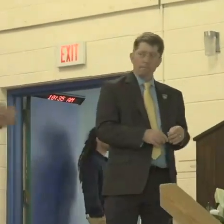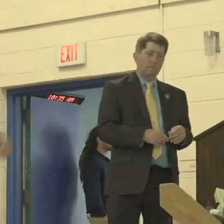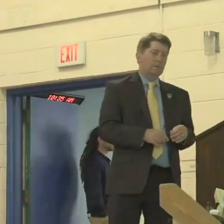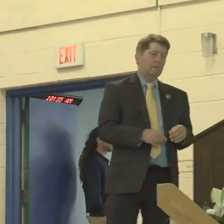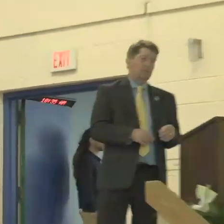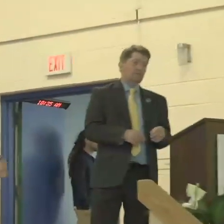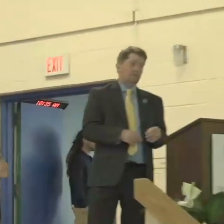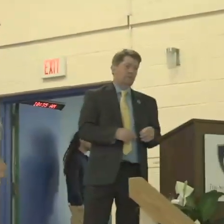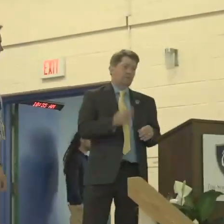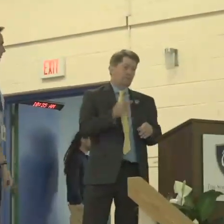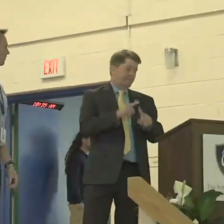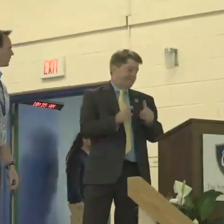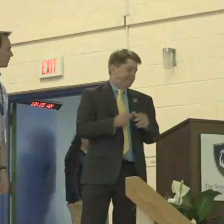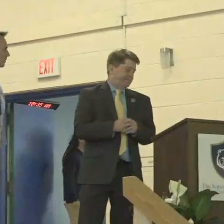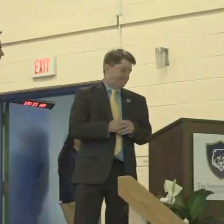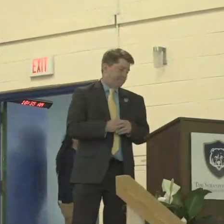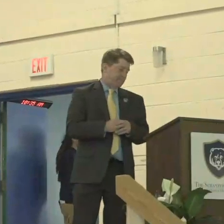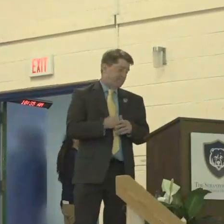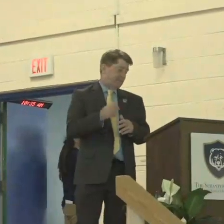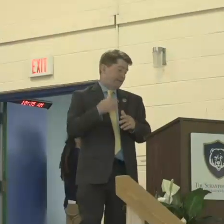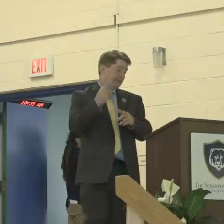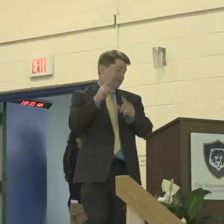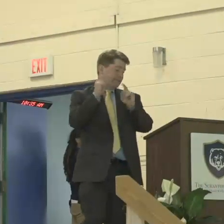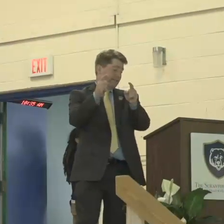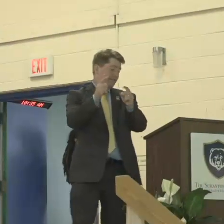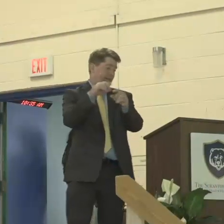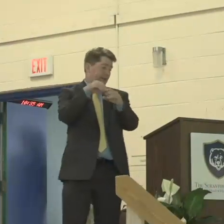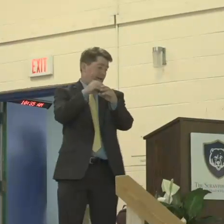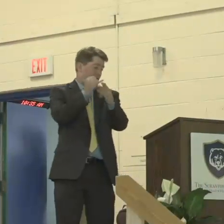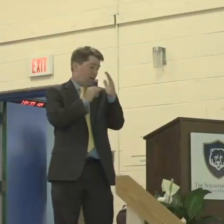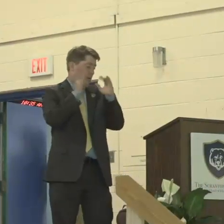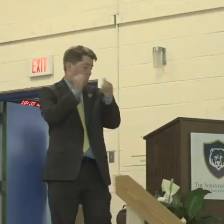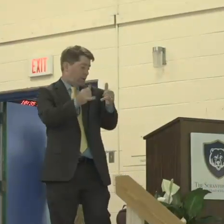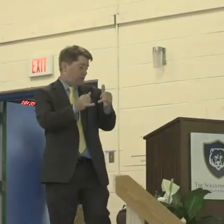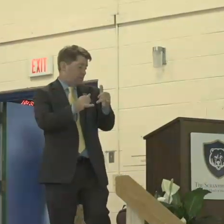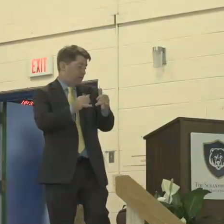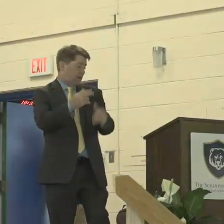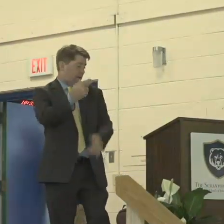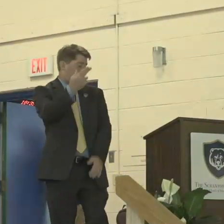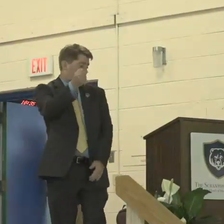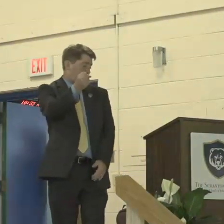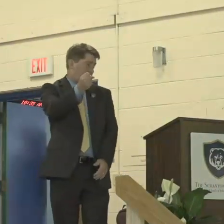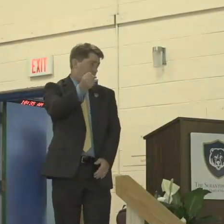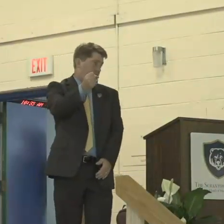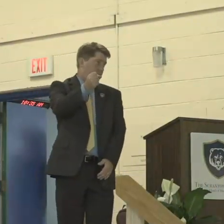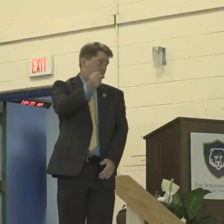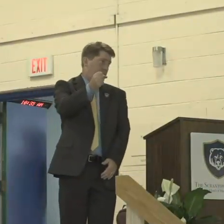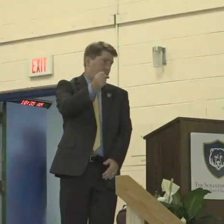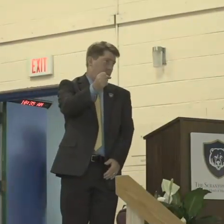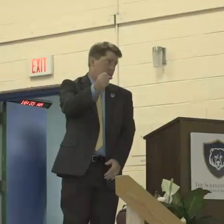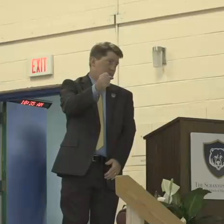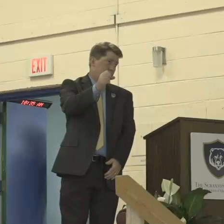There's two more. Yeah, there's two more. The next recipient for the Arts Award is for a high school